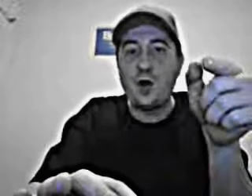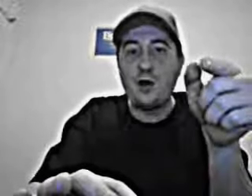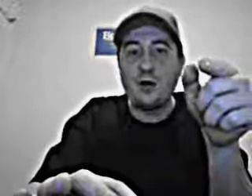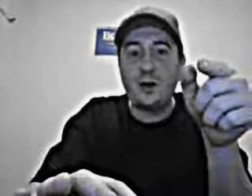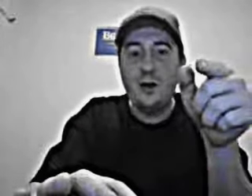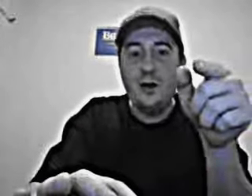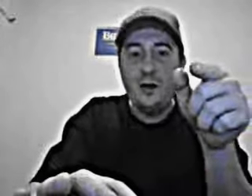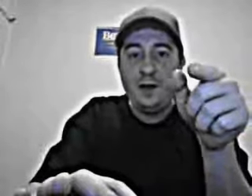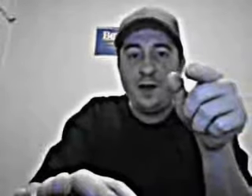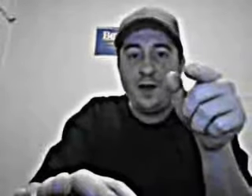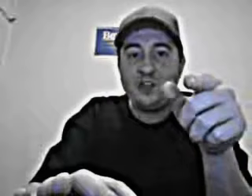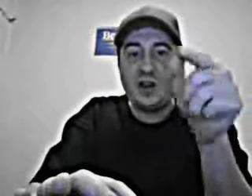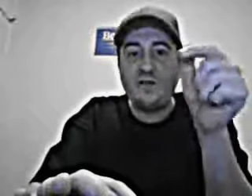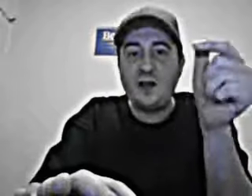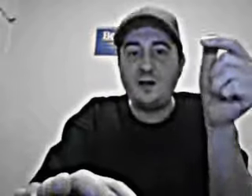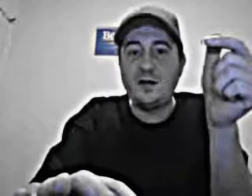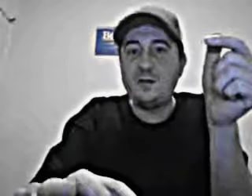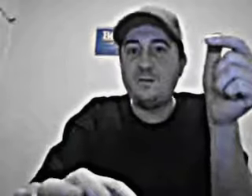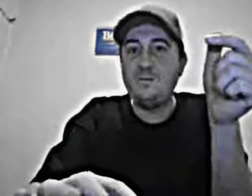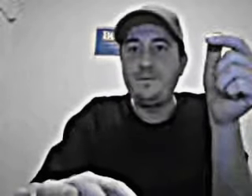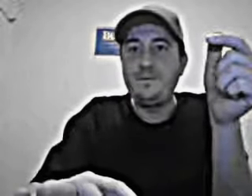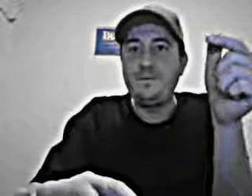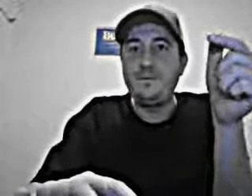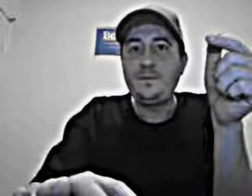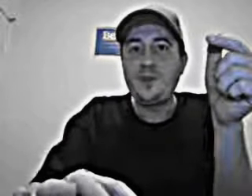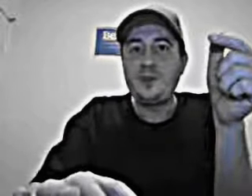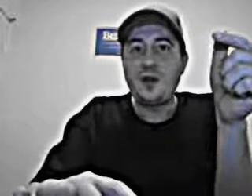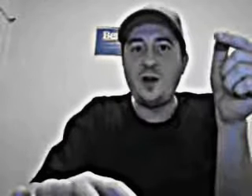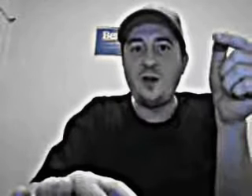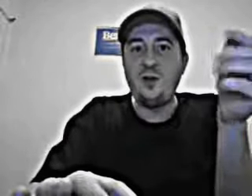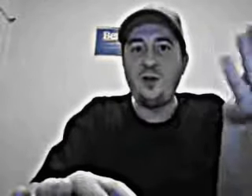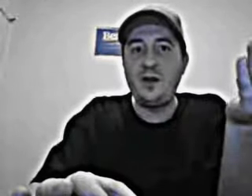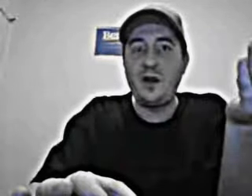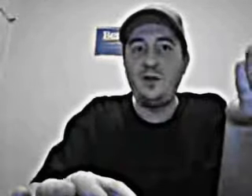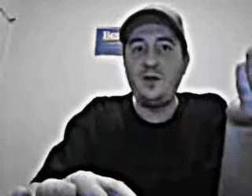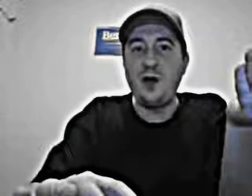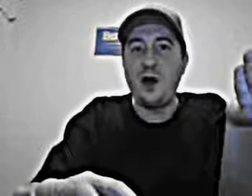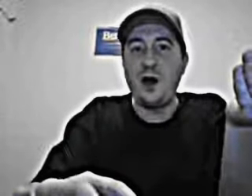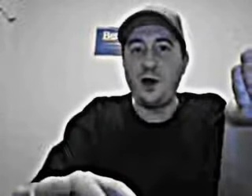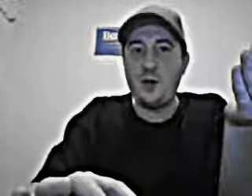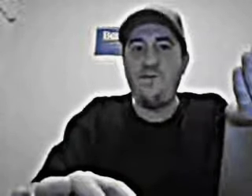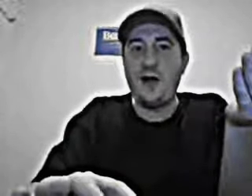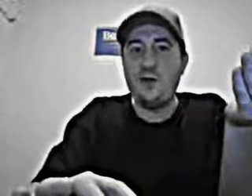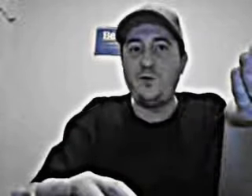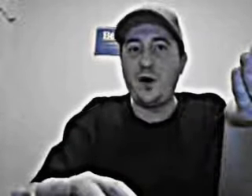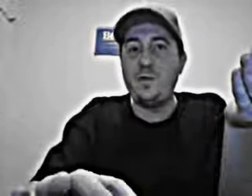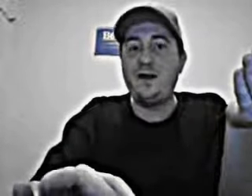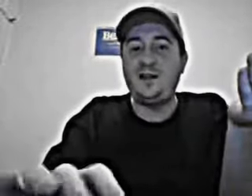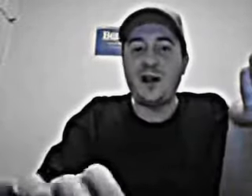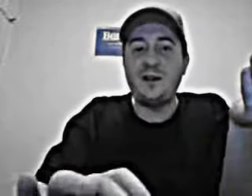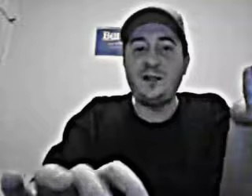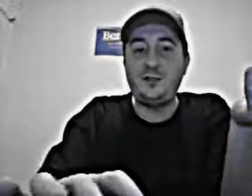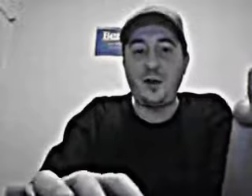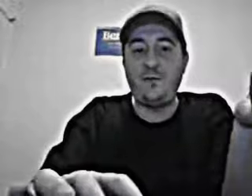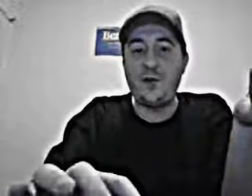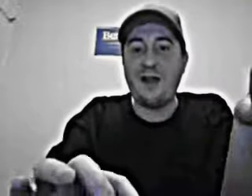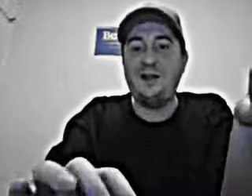balker and then jeff duncan so you know uh are you in favor of arming terrorists well if you ask